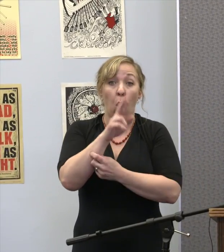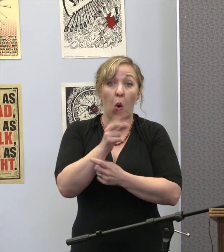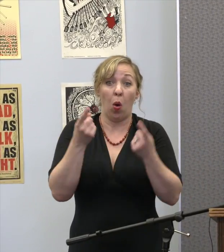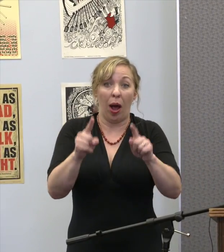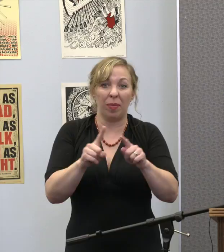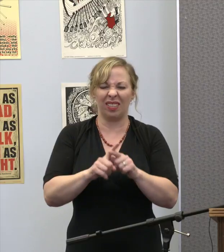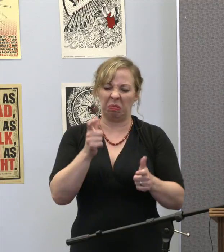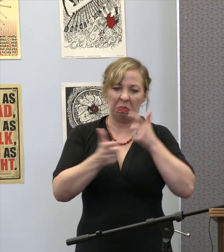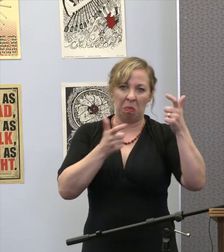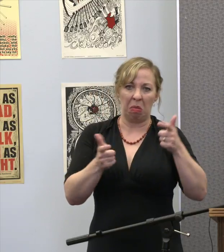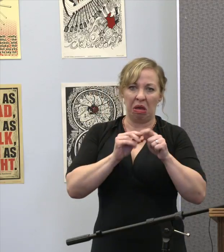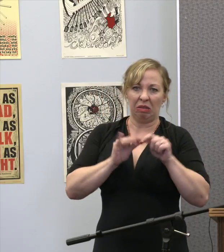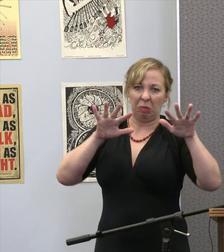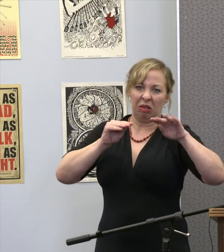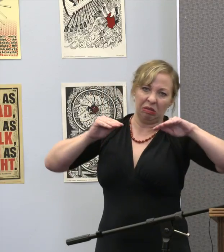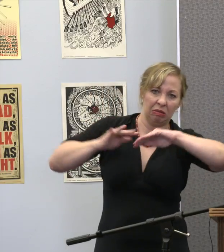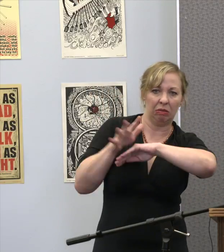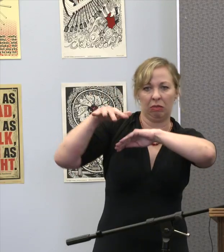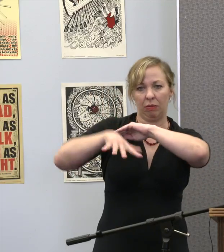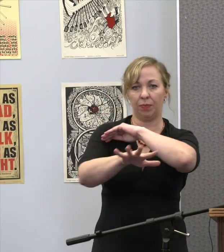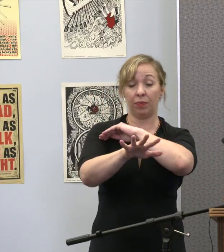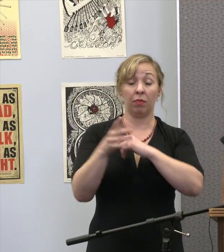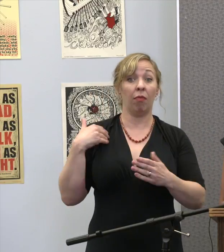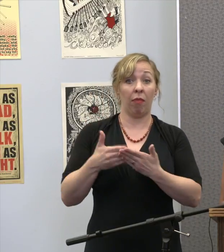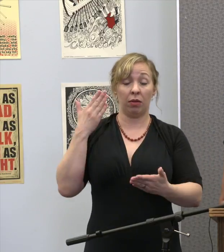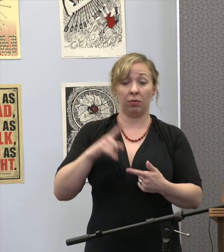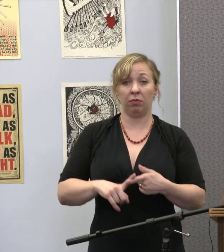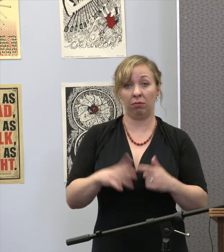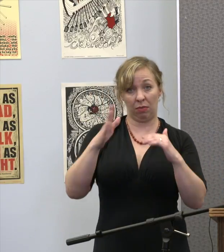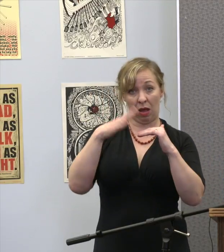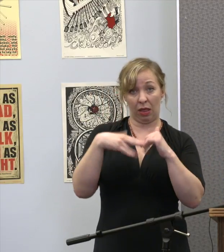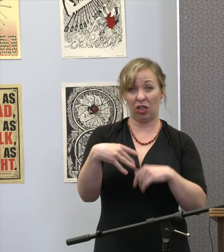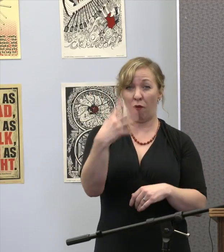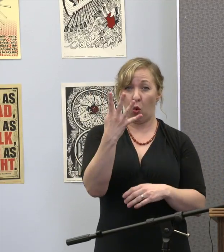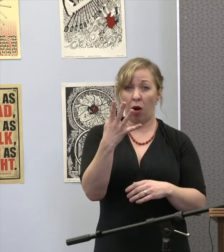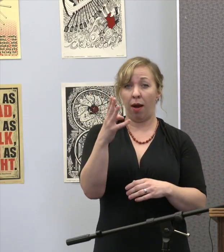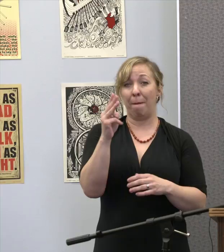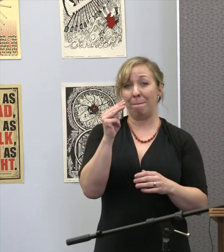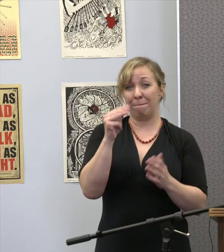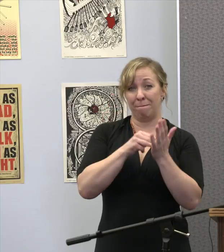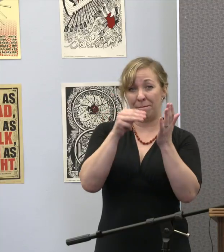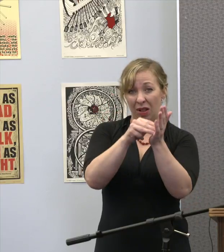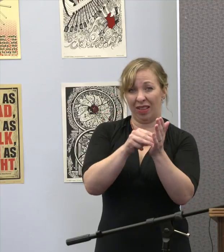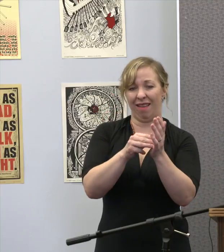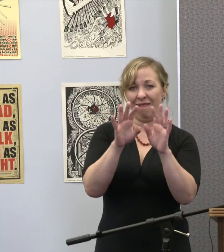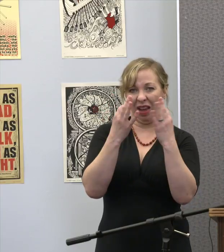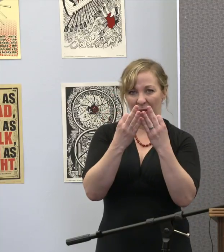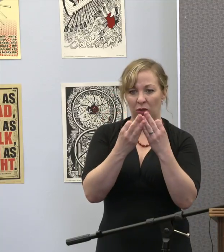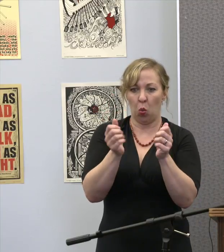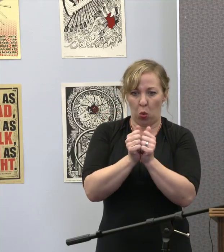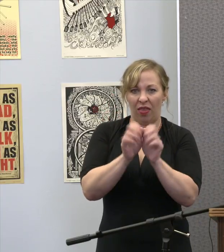catastrophic spills. Fact. At least 4 million families with children are